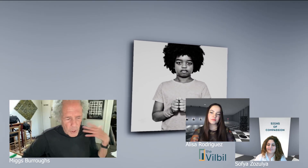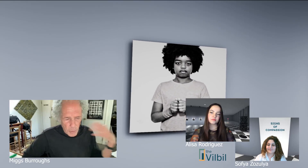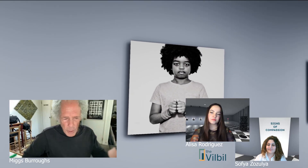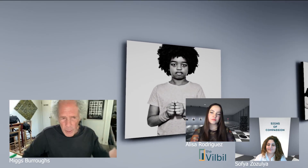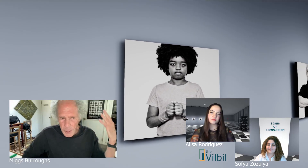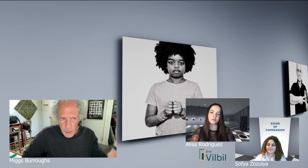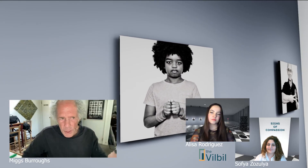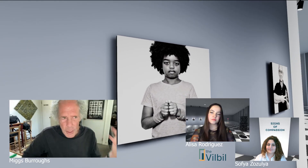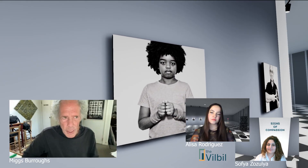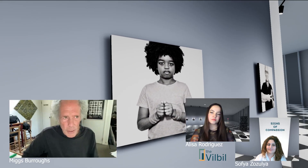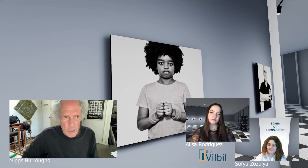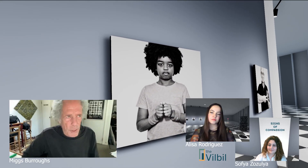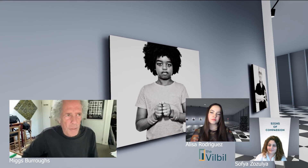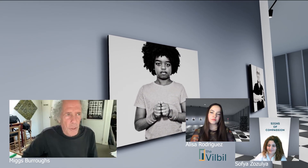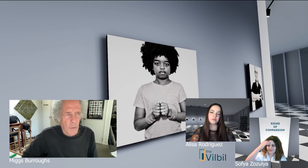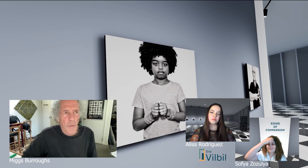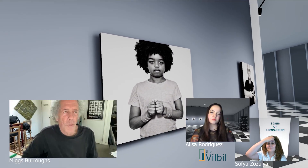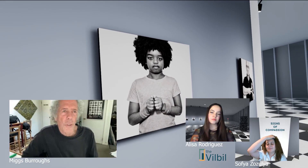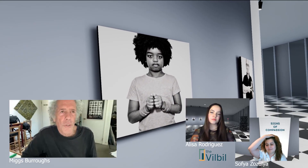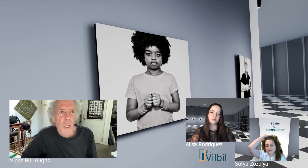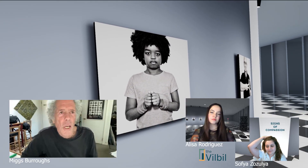talking about 1968 or 7 or whatever it was,